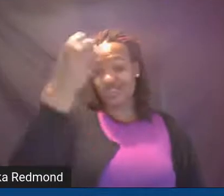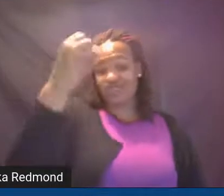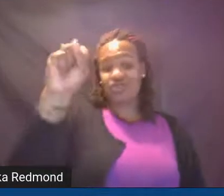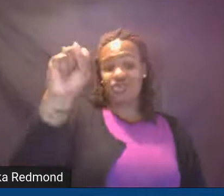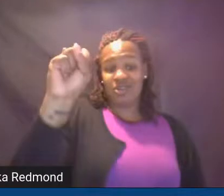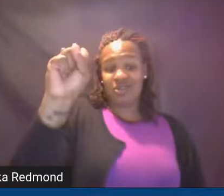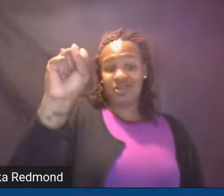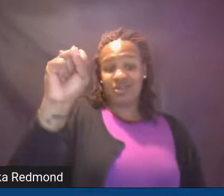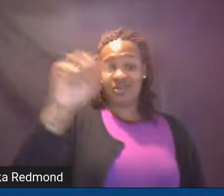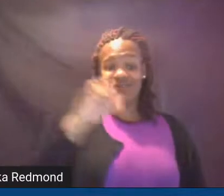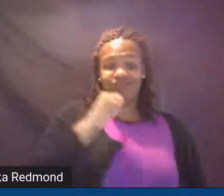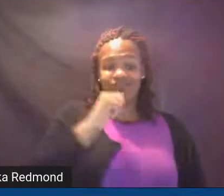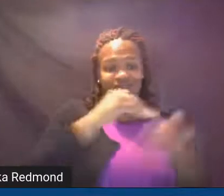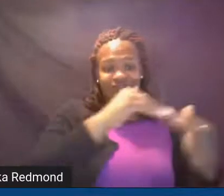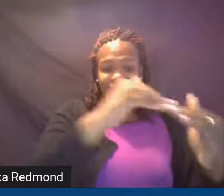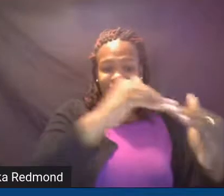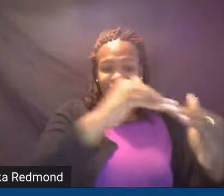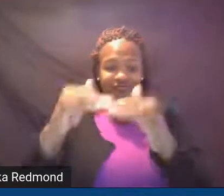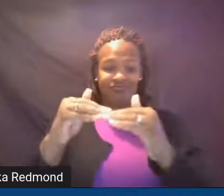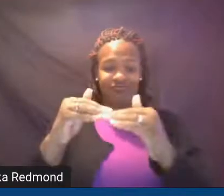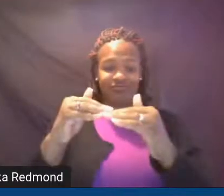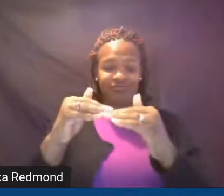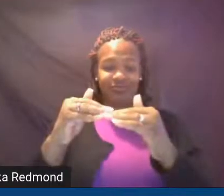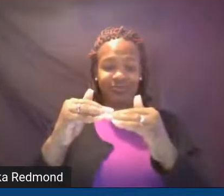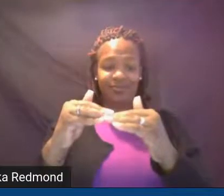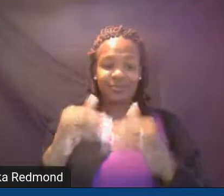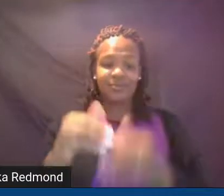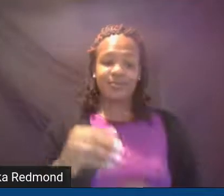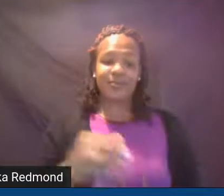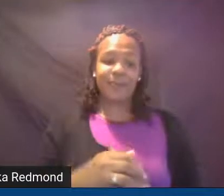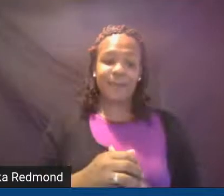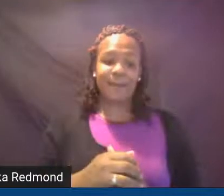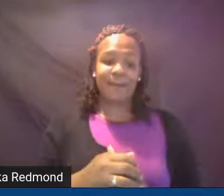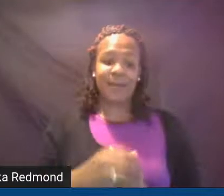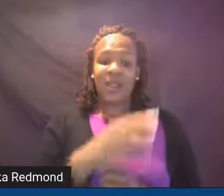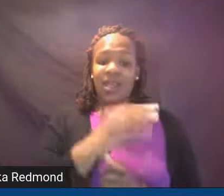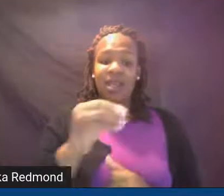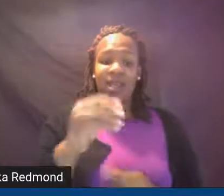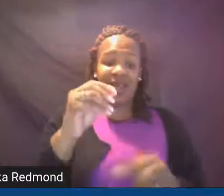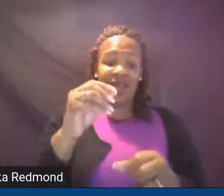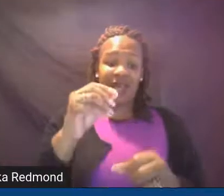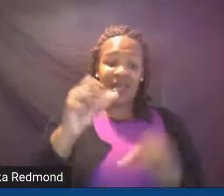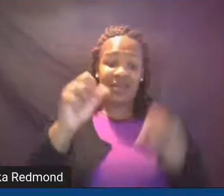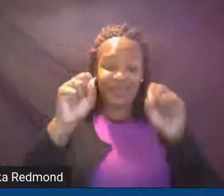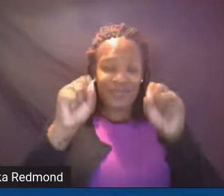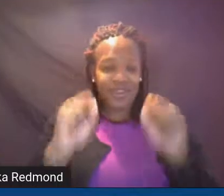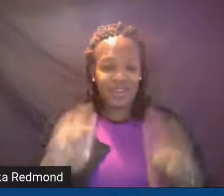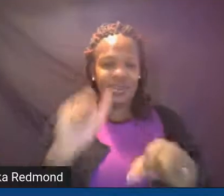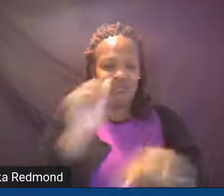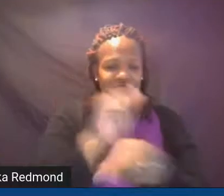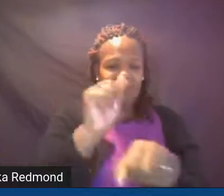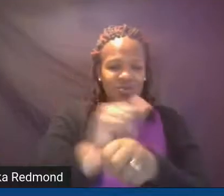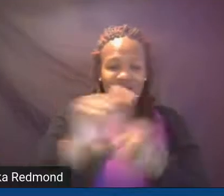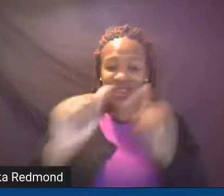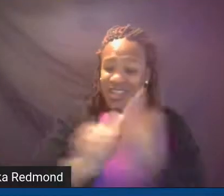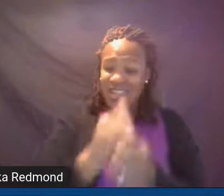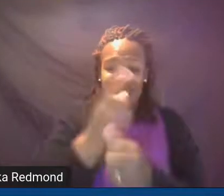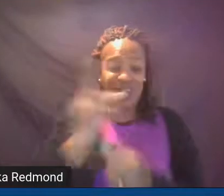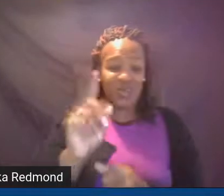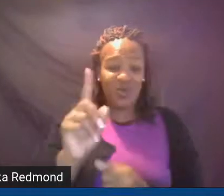the platform economy and the ability to work anywhere in the world and how work gets done is presenting